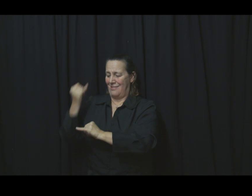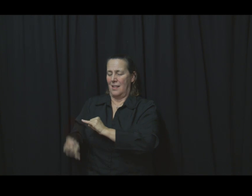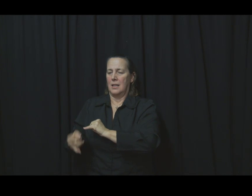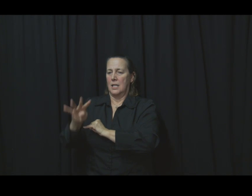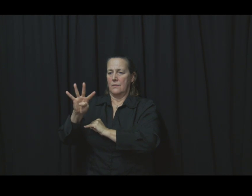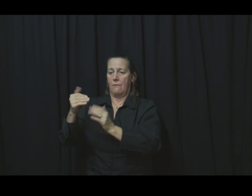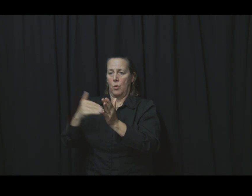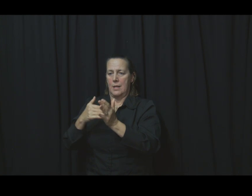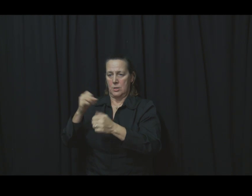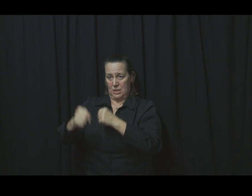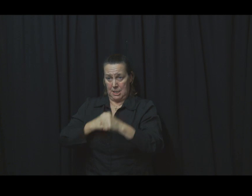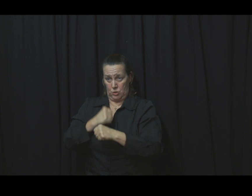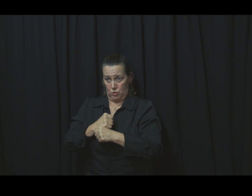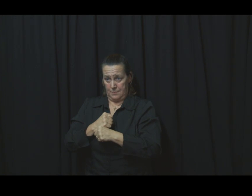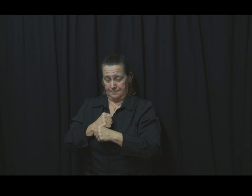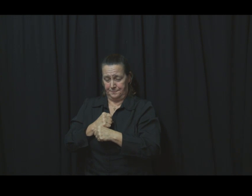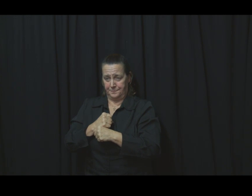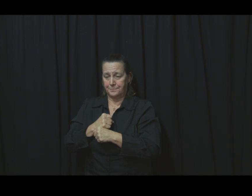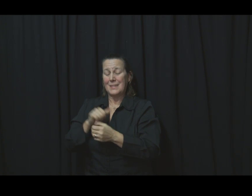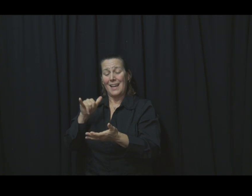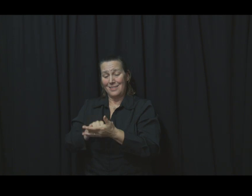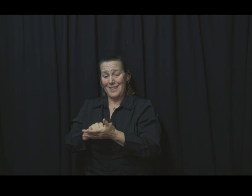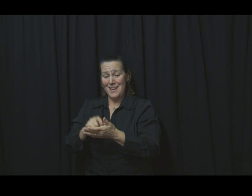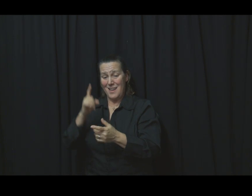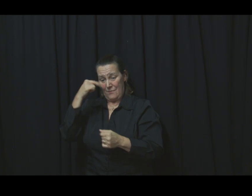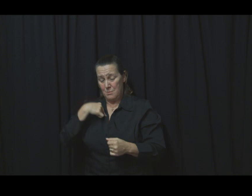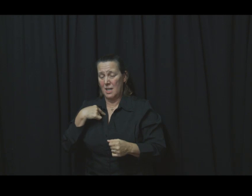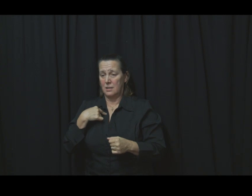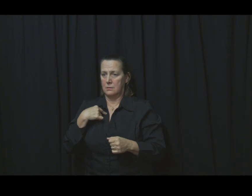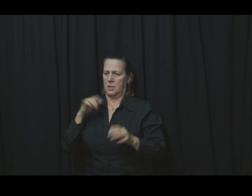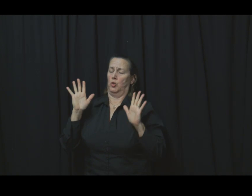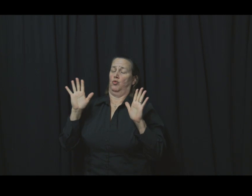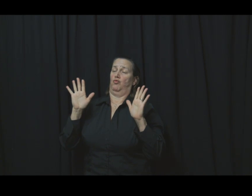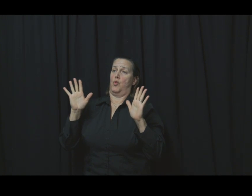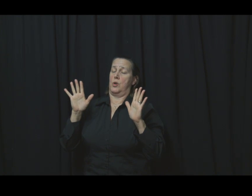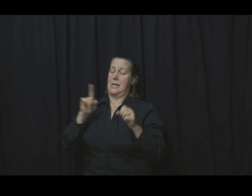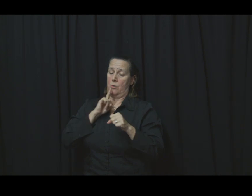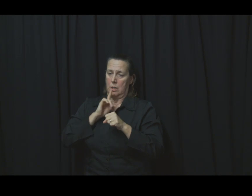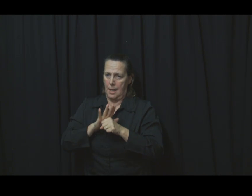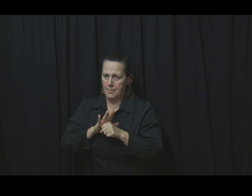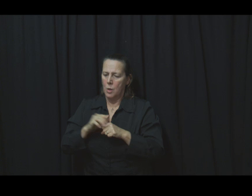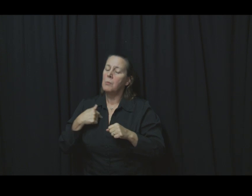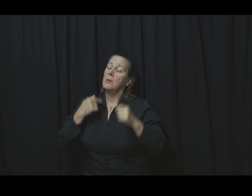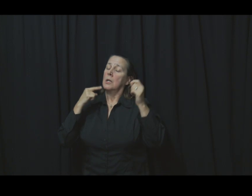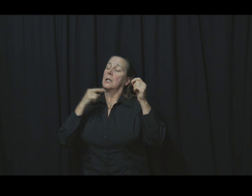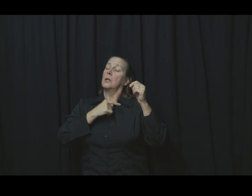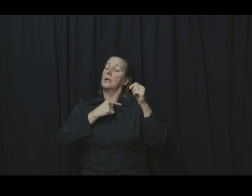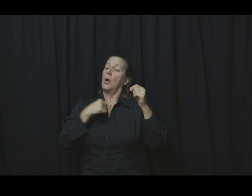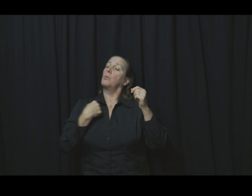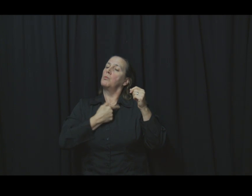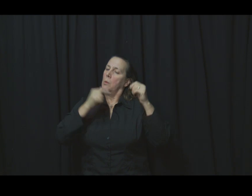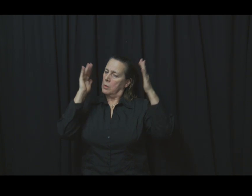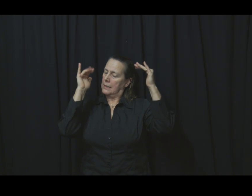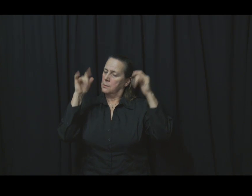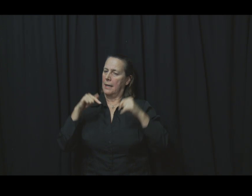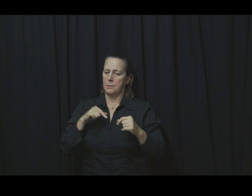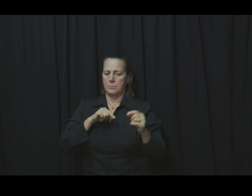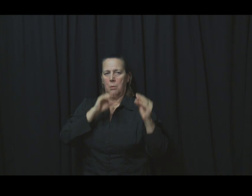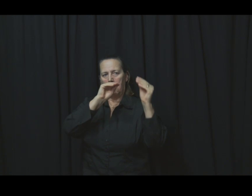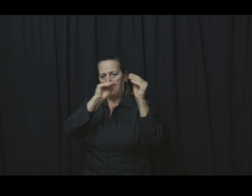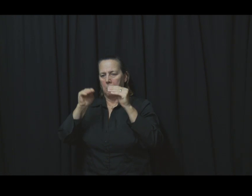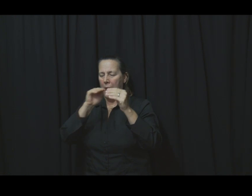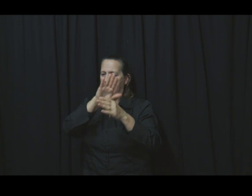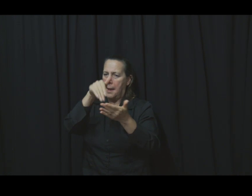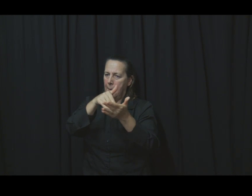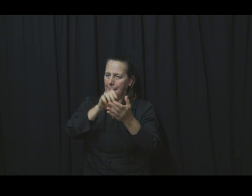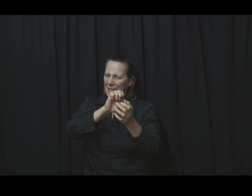years. Now, that to me is an extraordinary claim. We would expect then, somewhere between the Middle East and Australia,